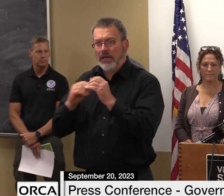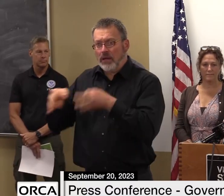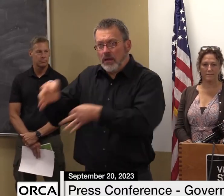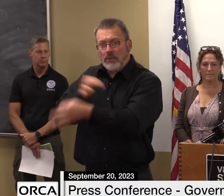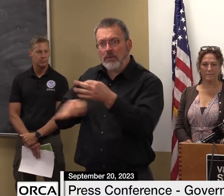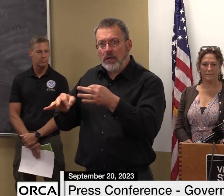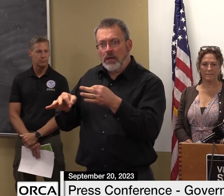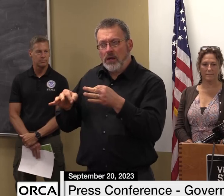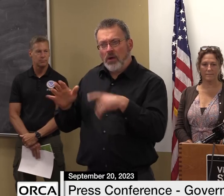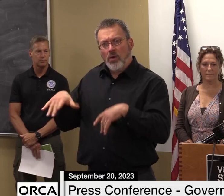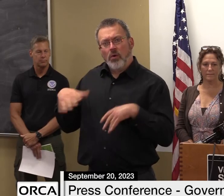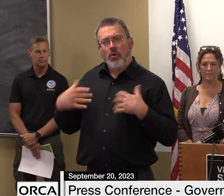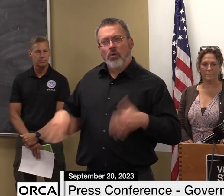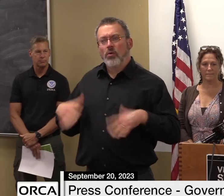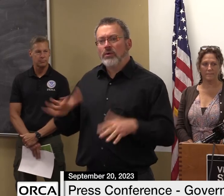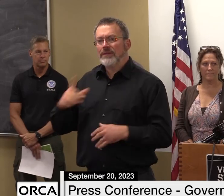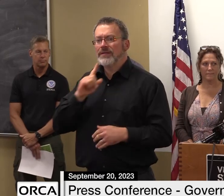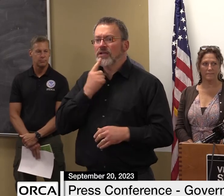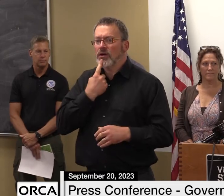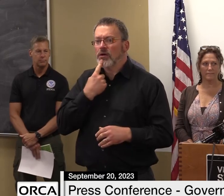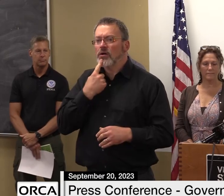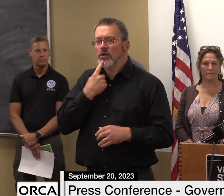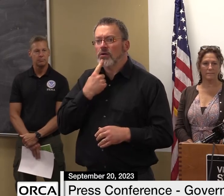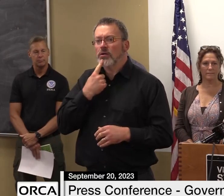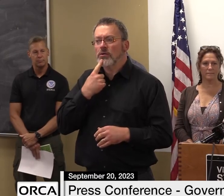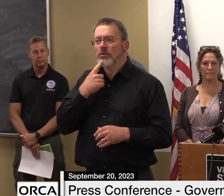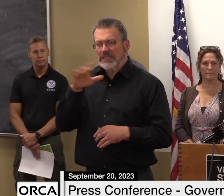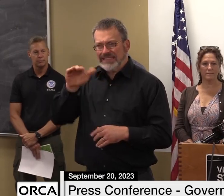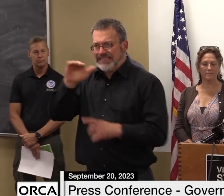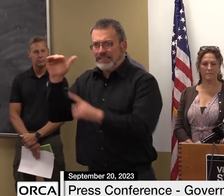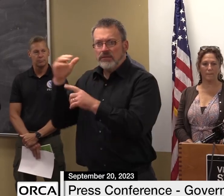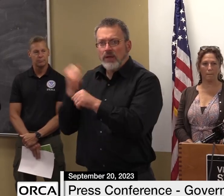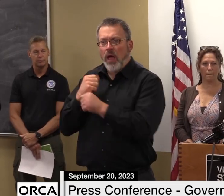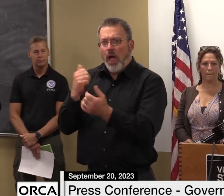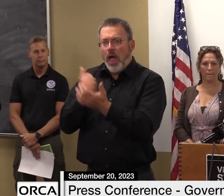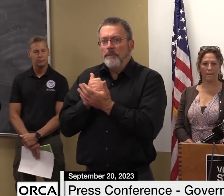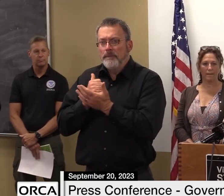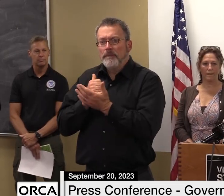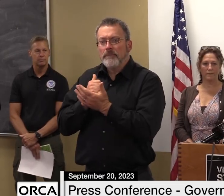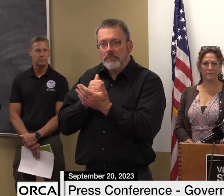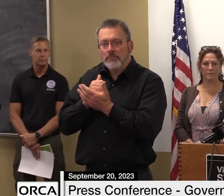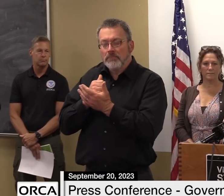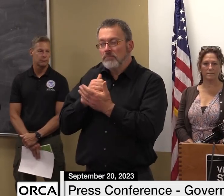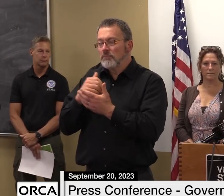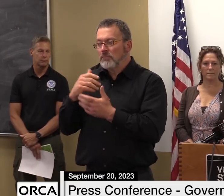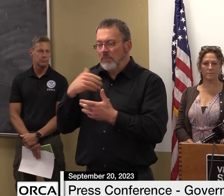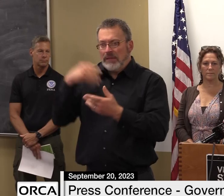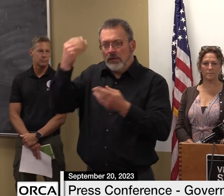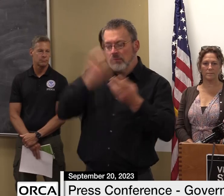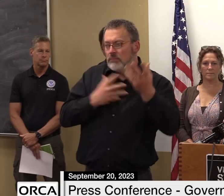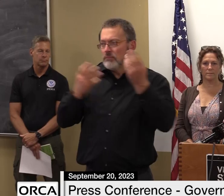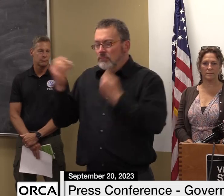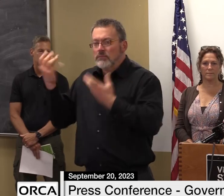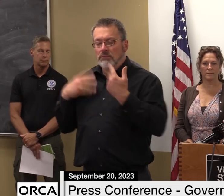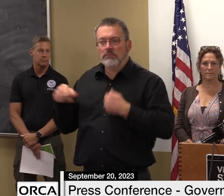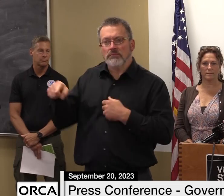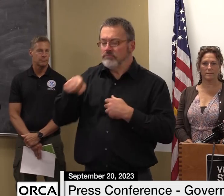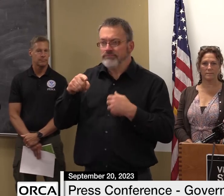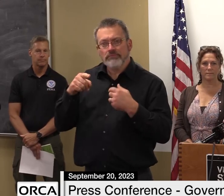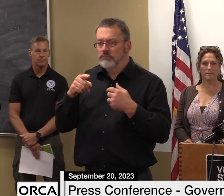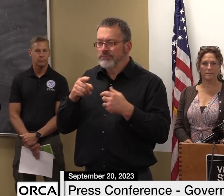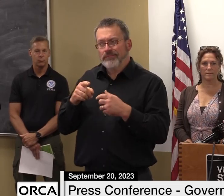systems. Anecdotally, we've heard that some are struggling to get them fixed for a variety of reasons,